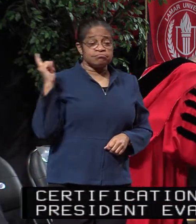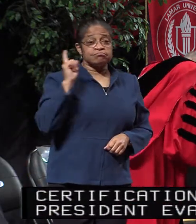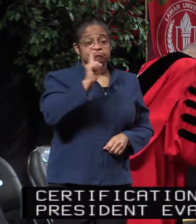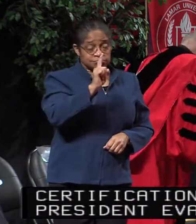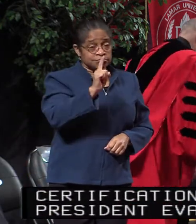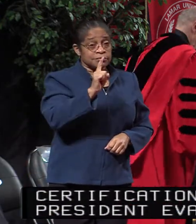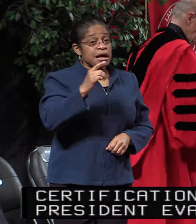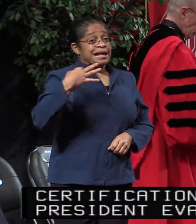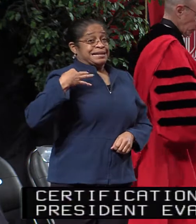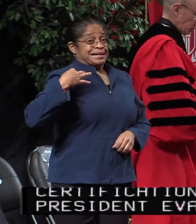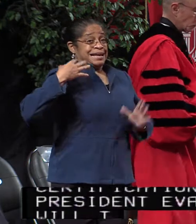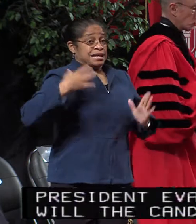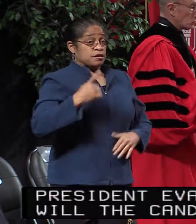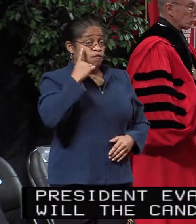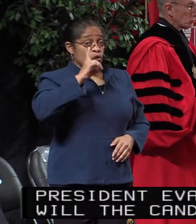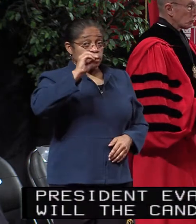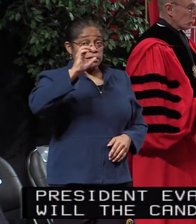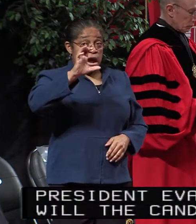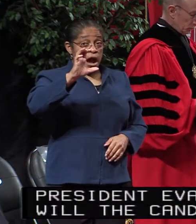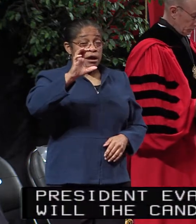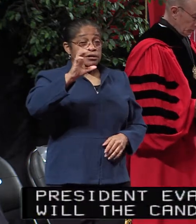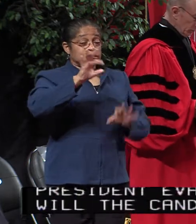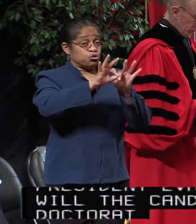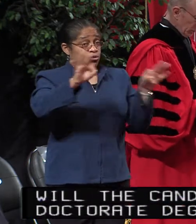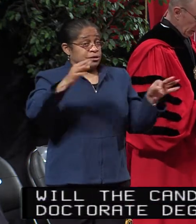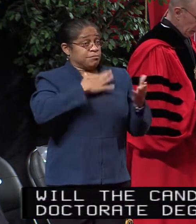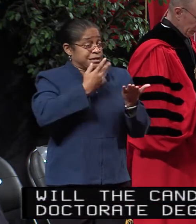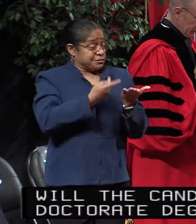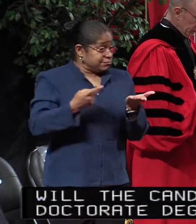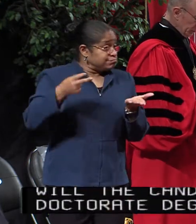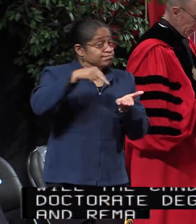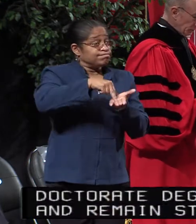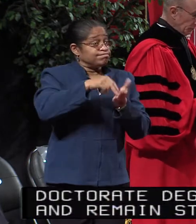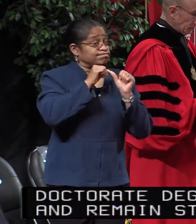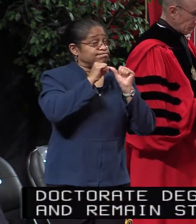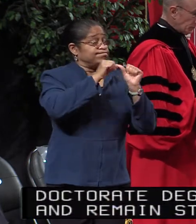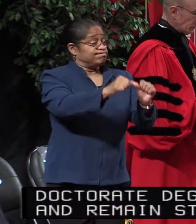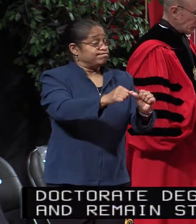the candidates for doctorate degrees please stand and remain standing?